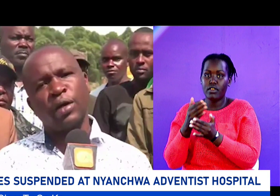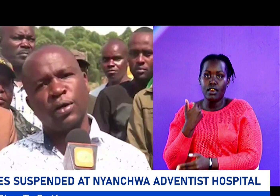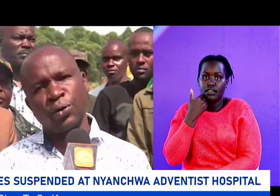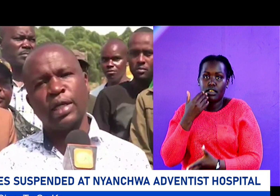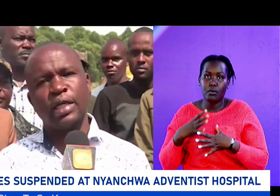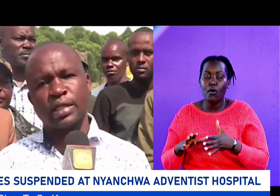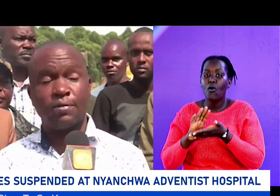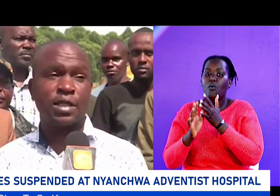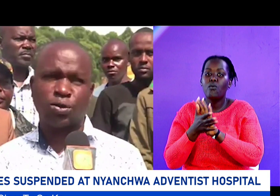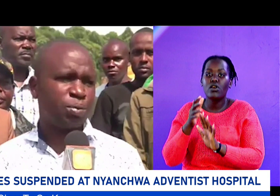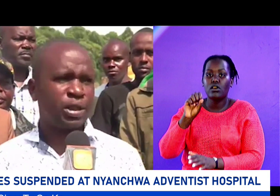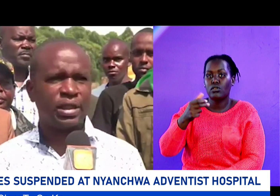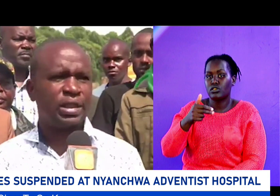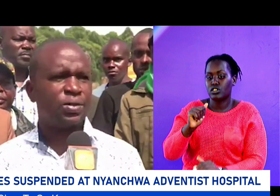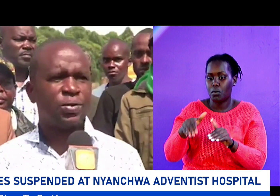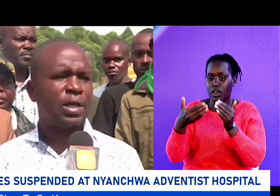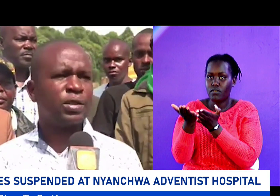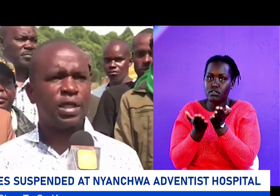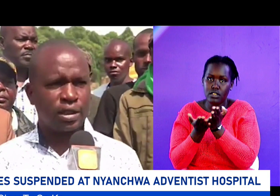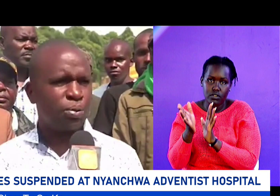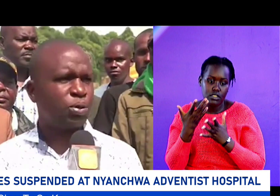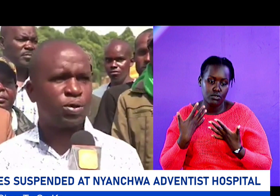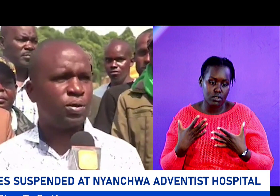are doing the services to the patients without the SHA portal.